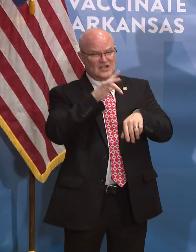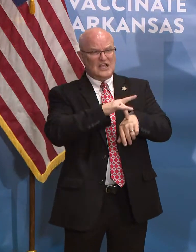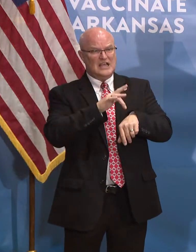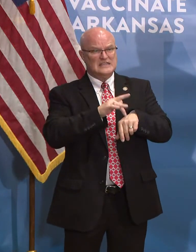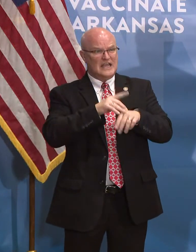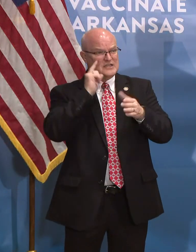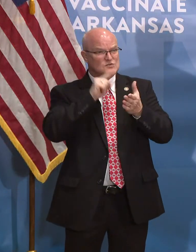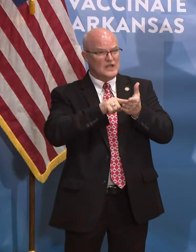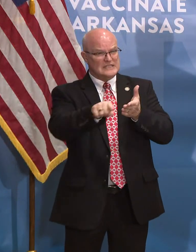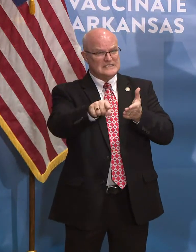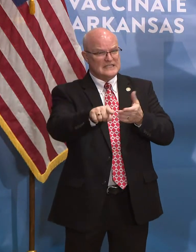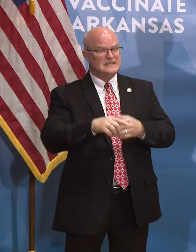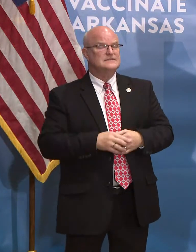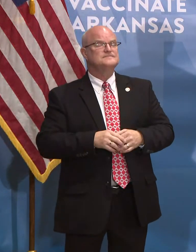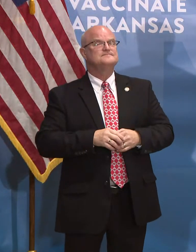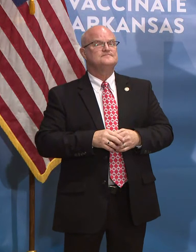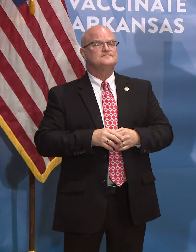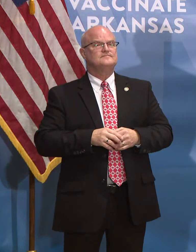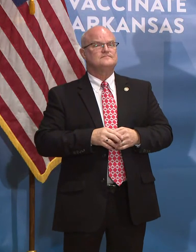tracing?